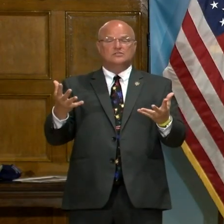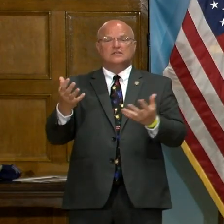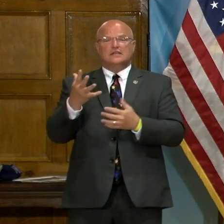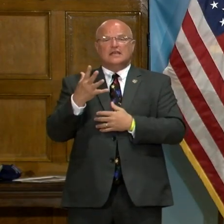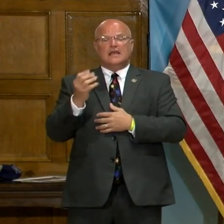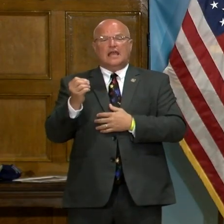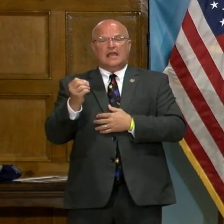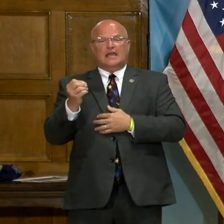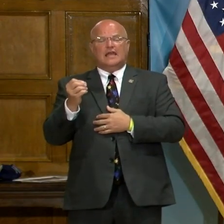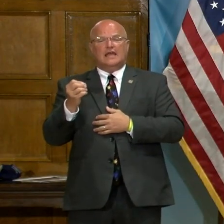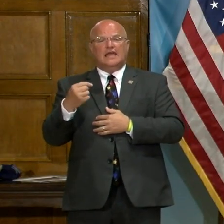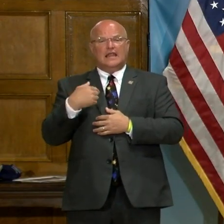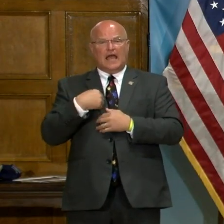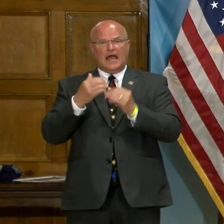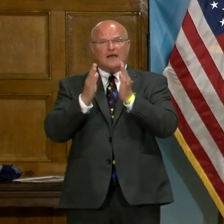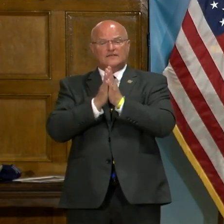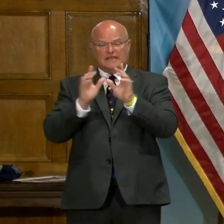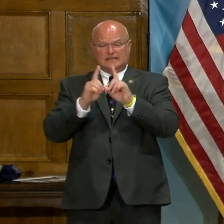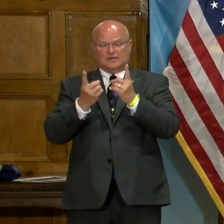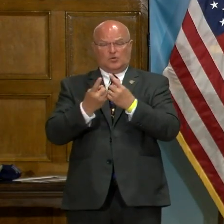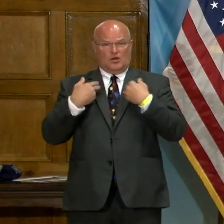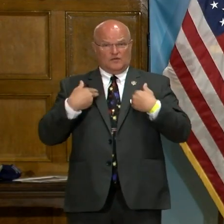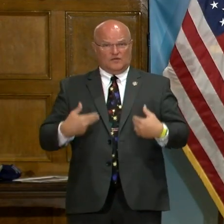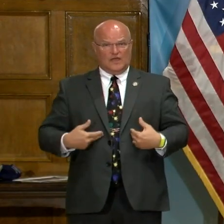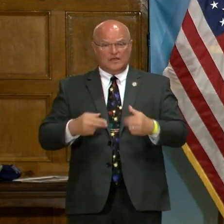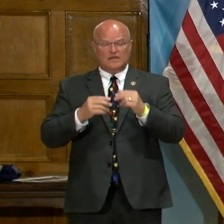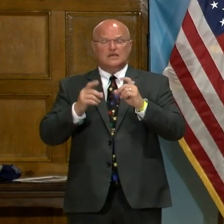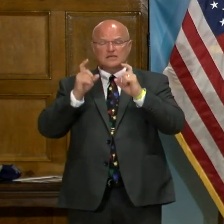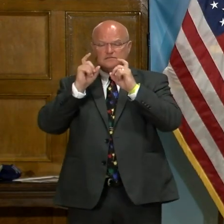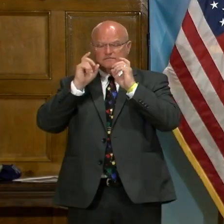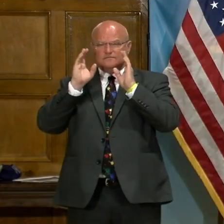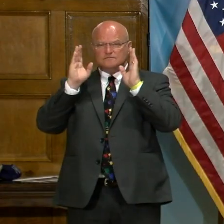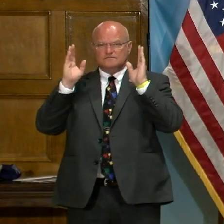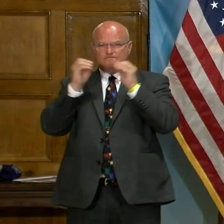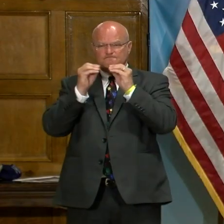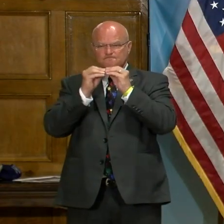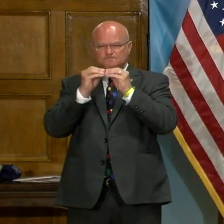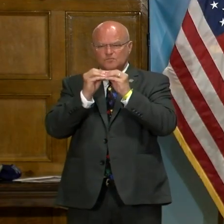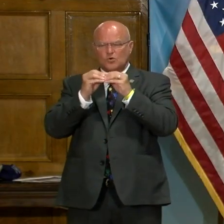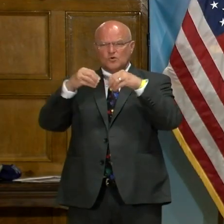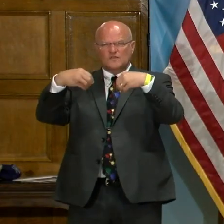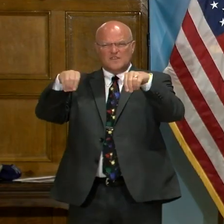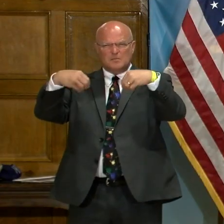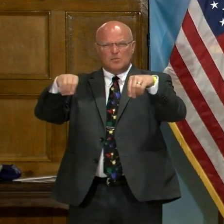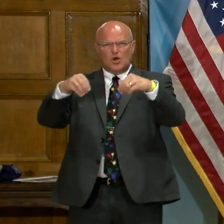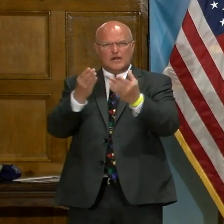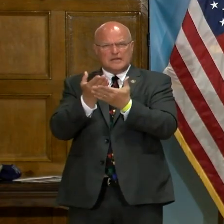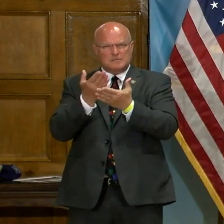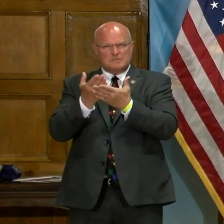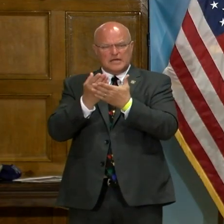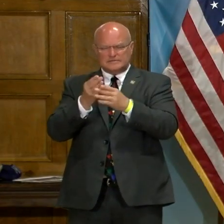and I've asked the Department of Health to devote more of our marketing